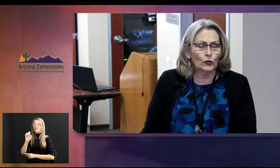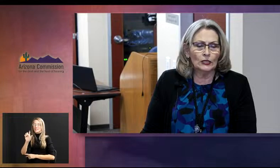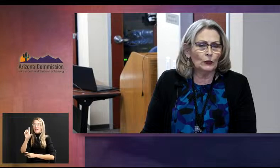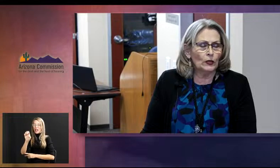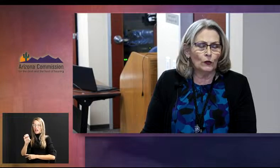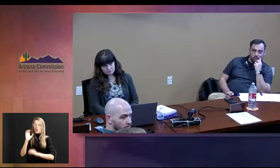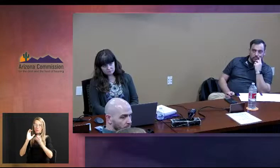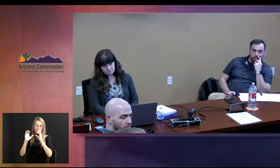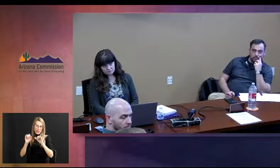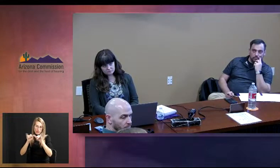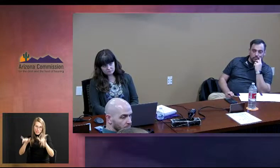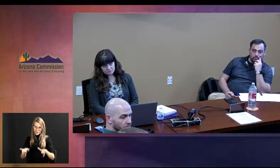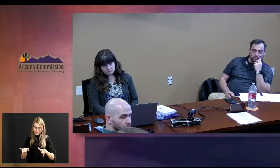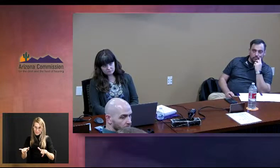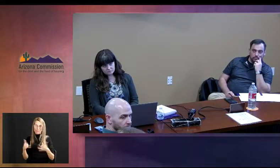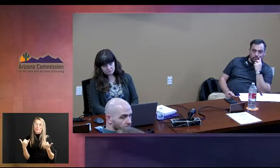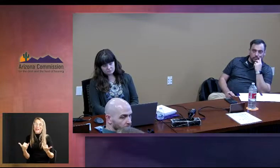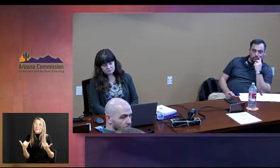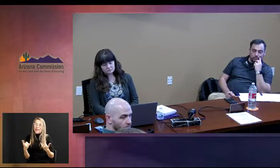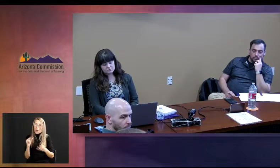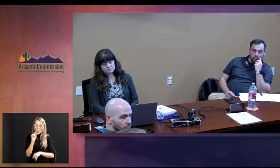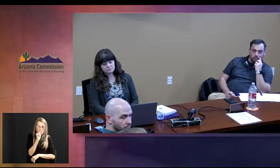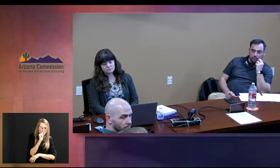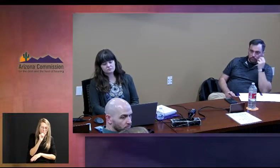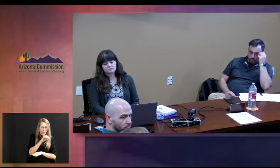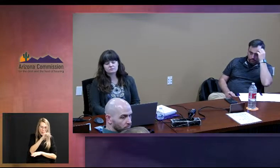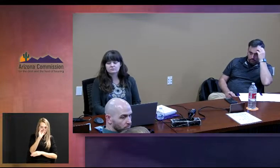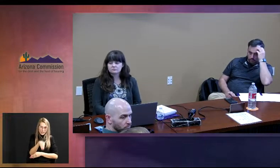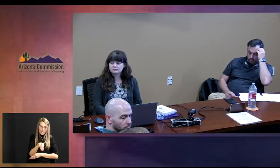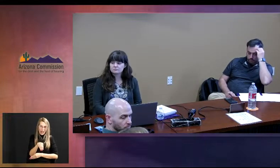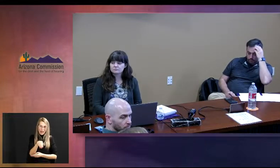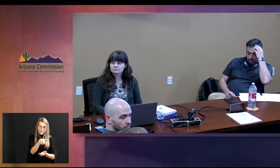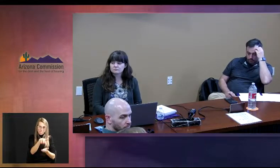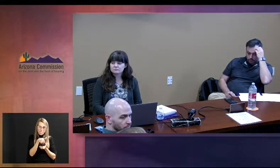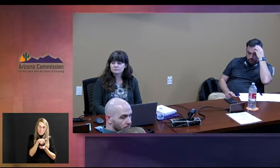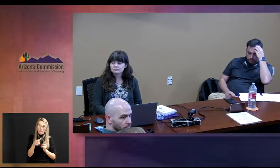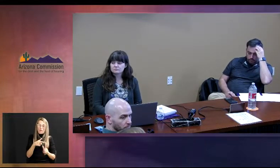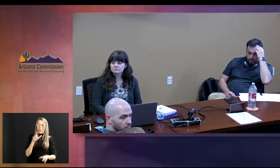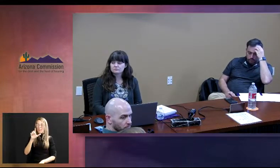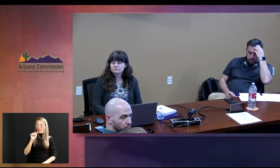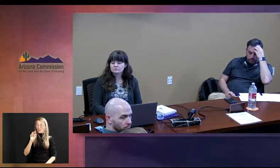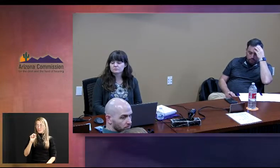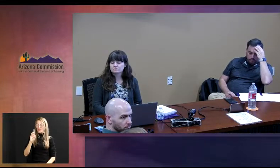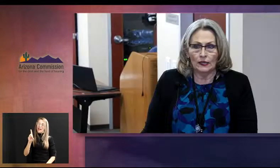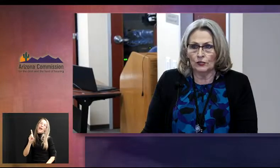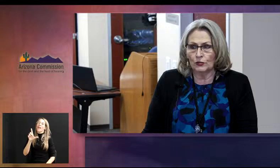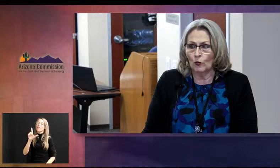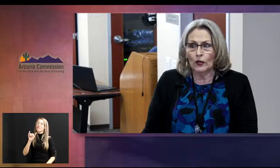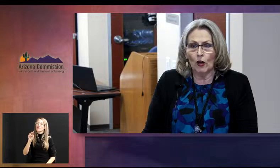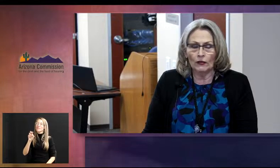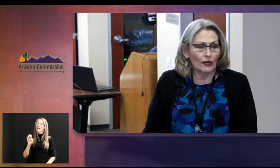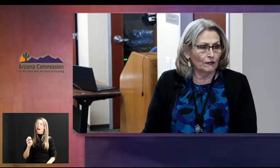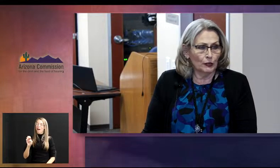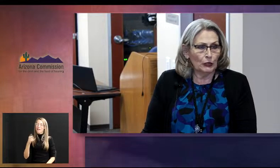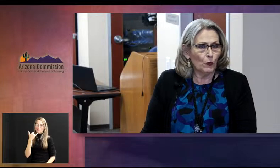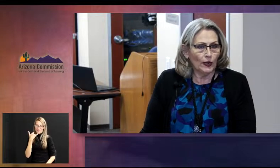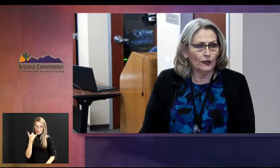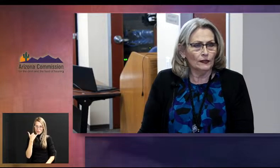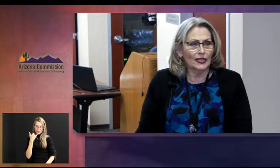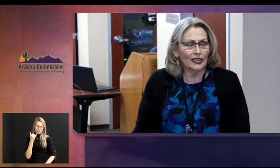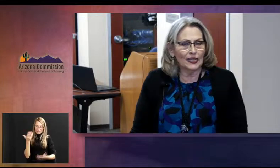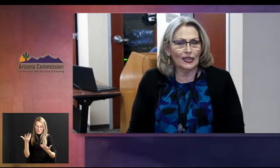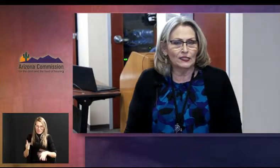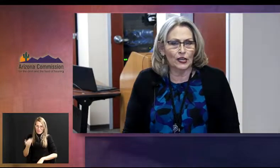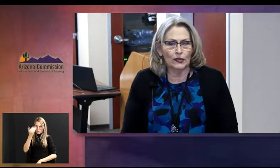and currently we only receive a small percentage from landline phones. As we all are very